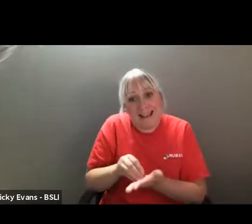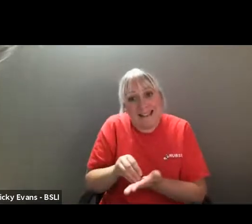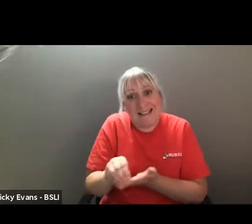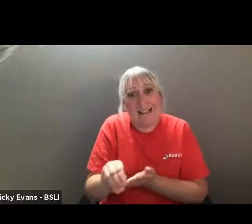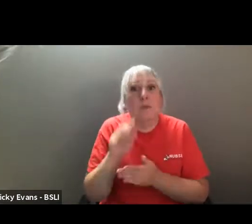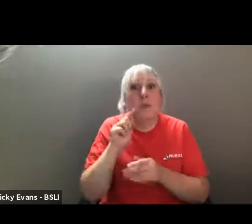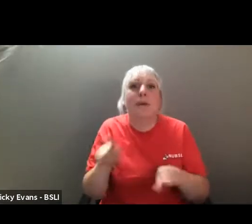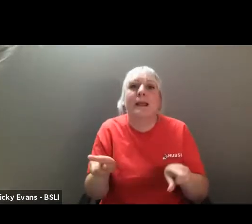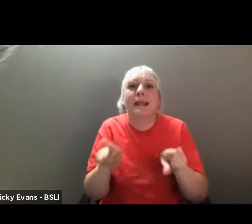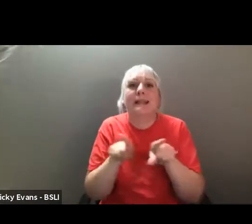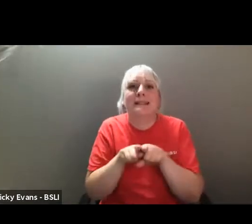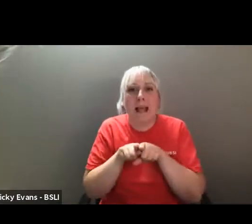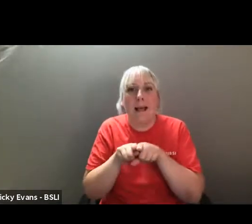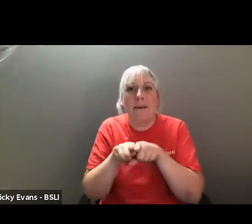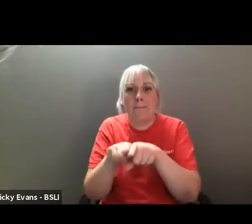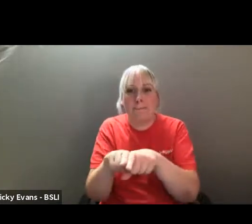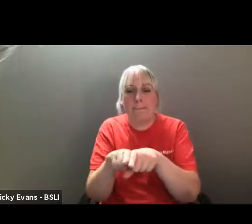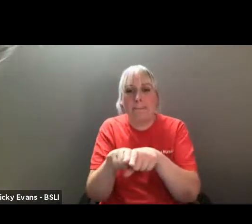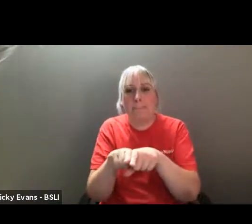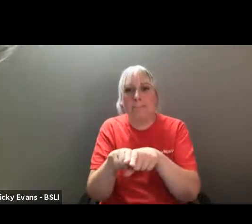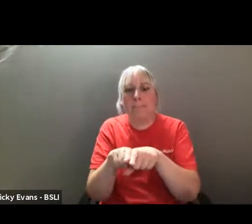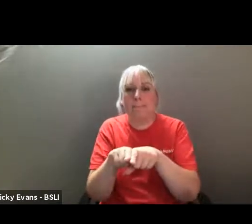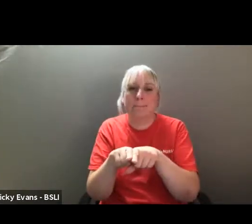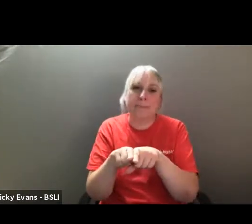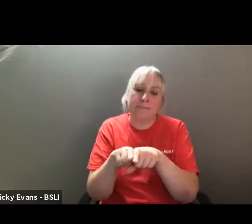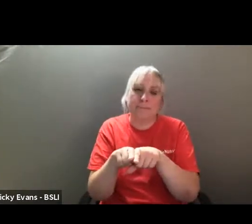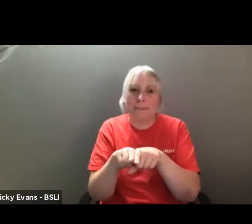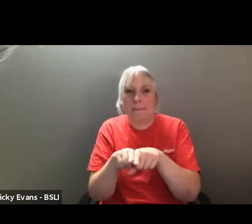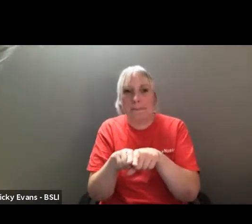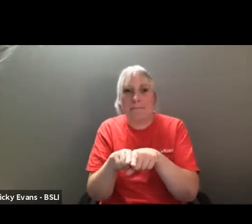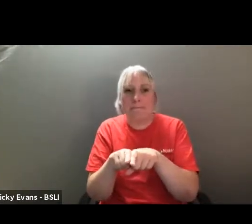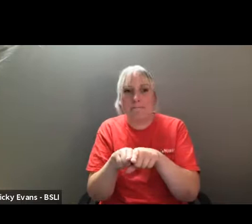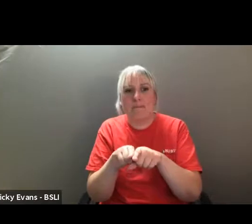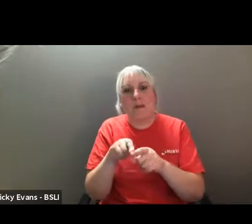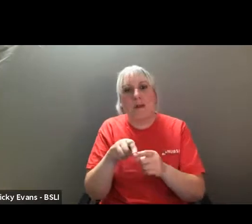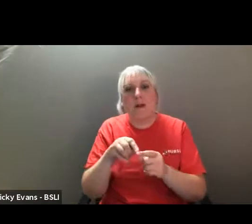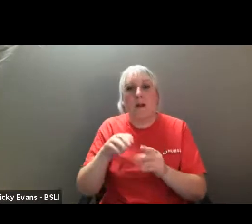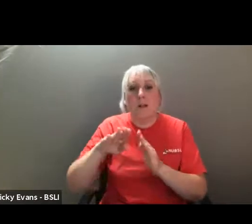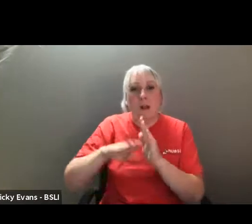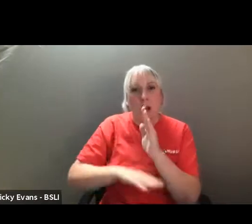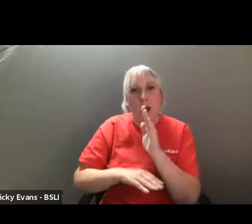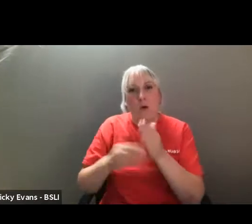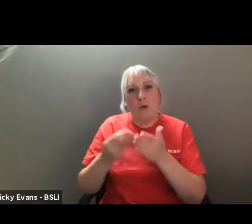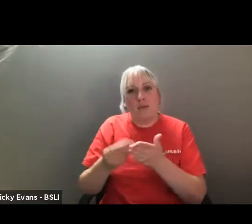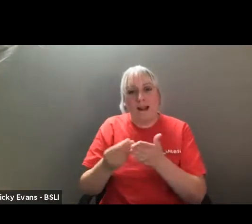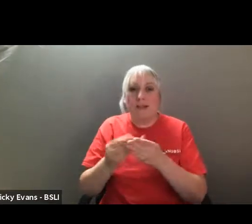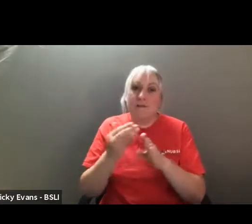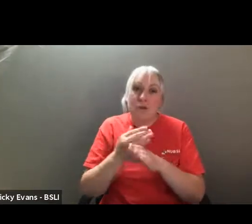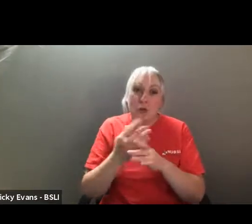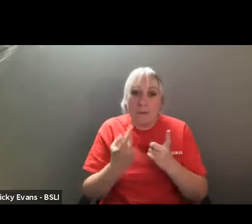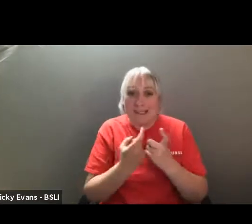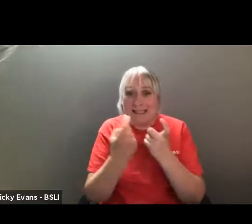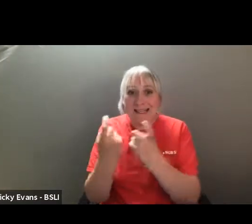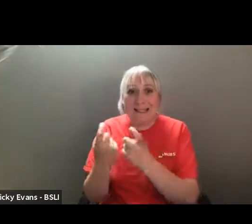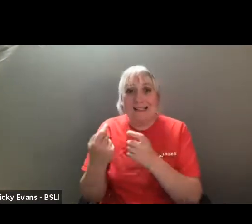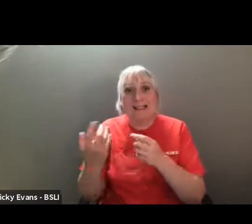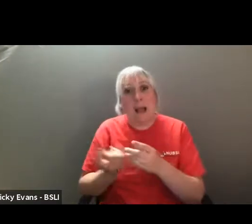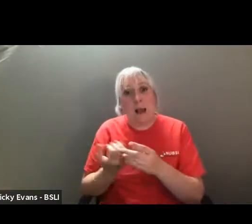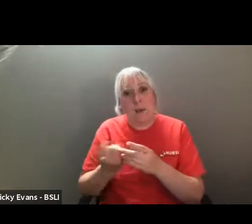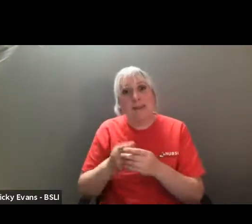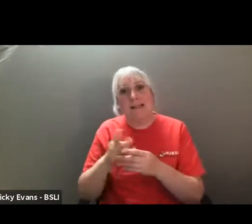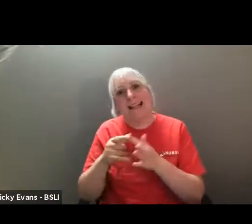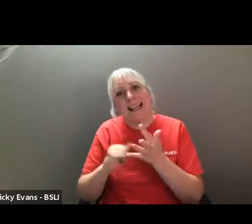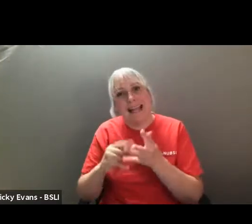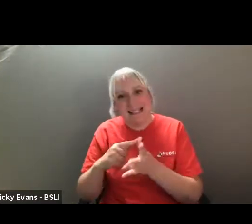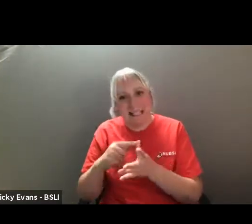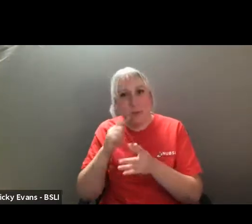current lower rates of Job Seekers Allowance and ESA.